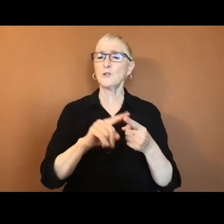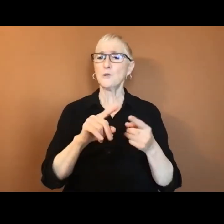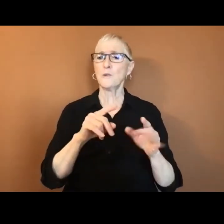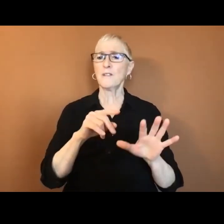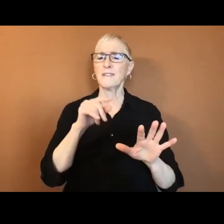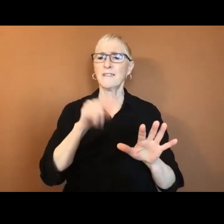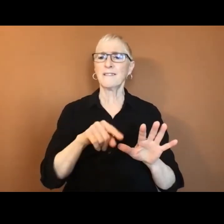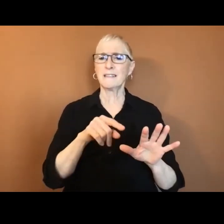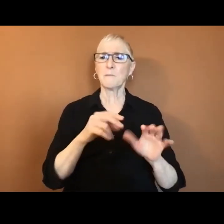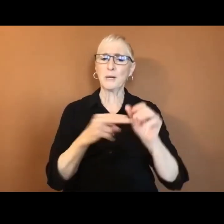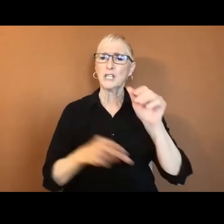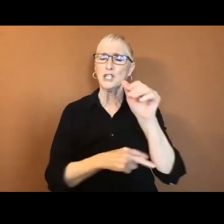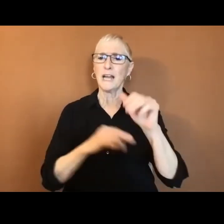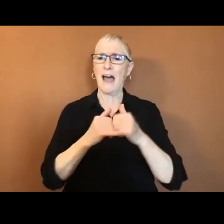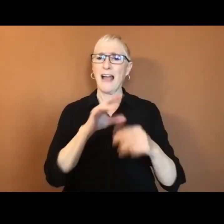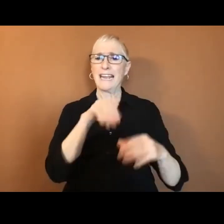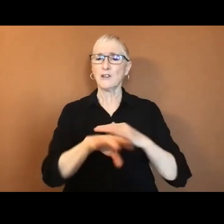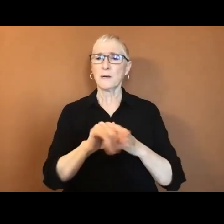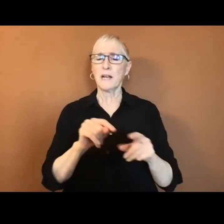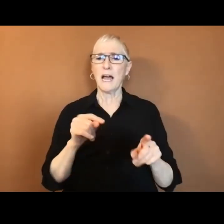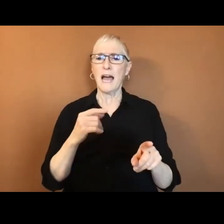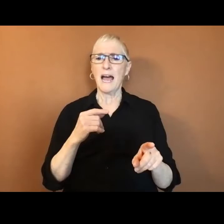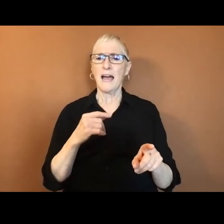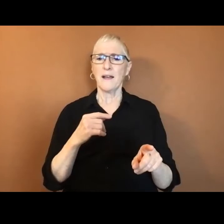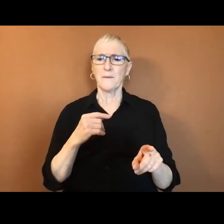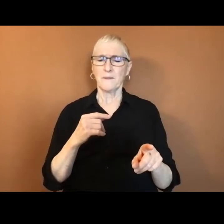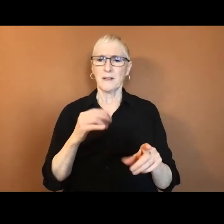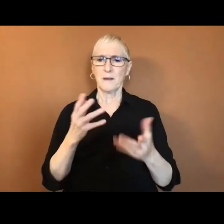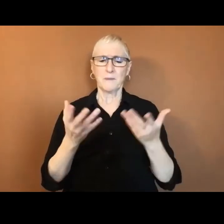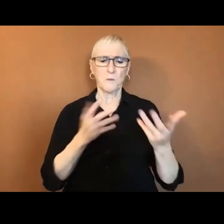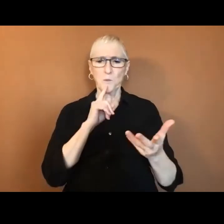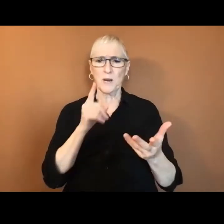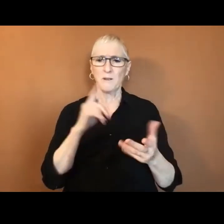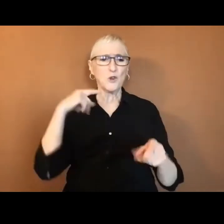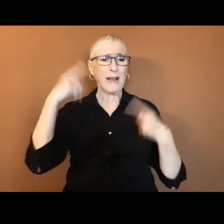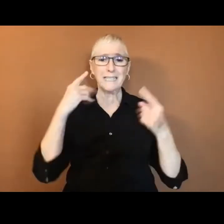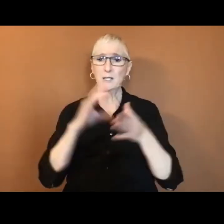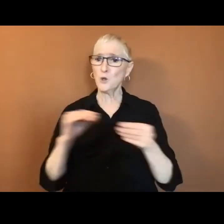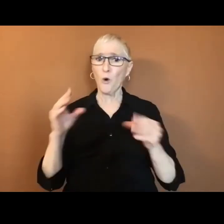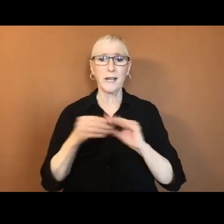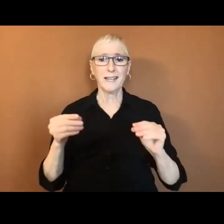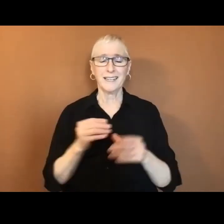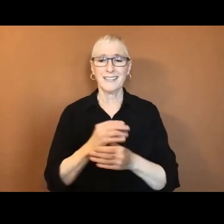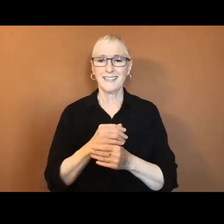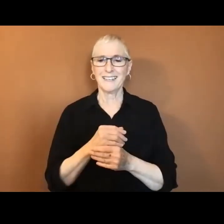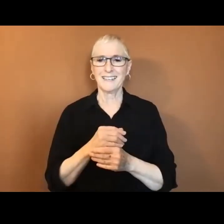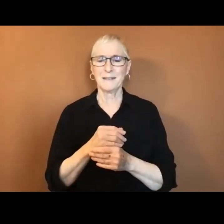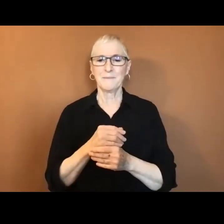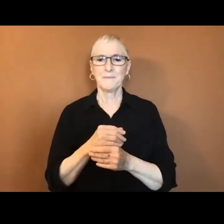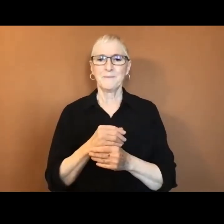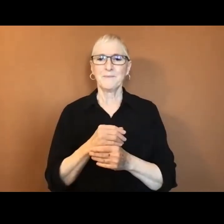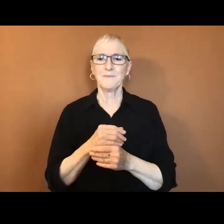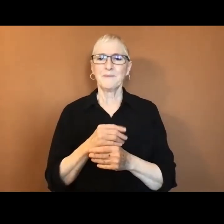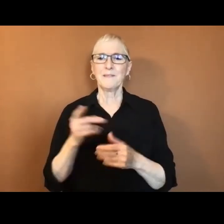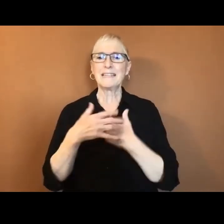into this? And I think my window into it actually was these kind of crazy stories that, like, these